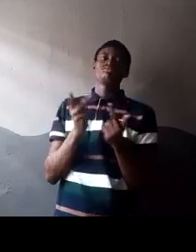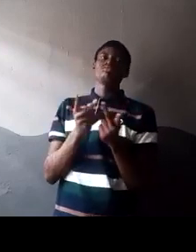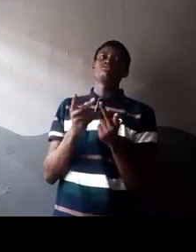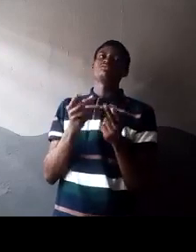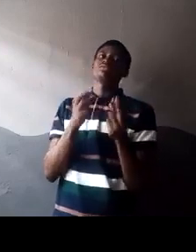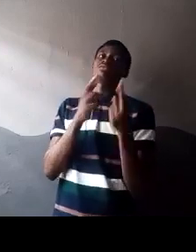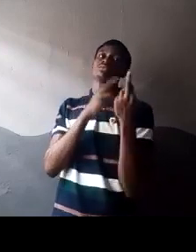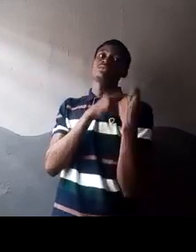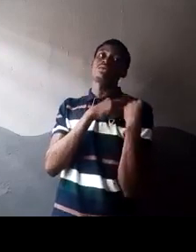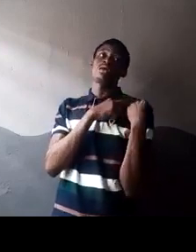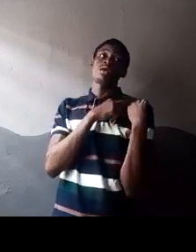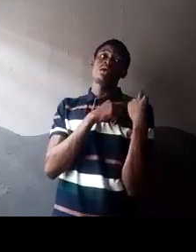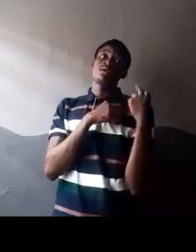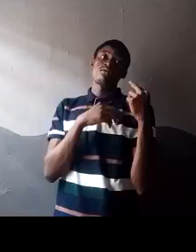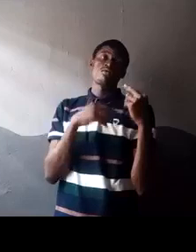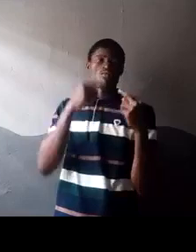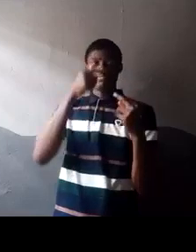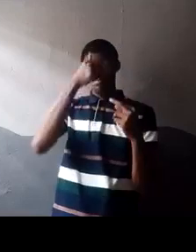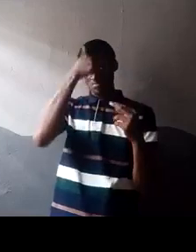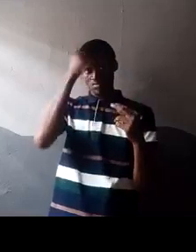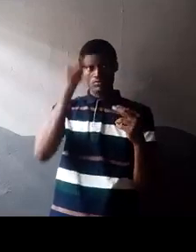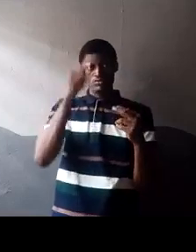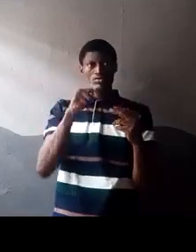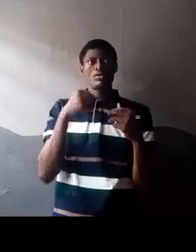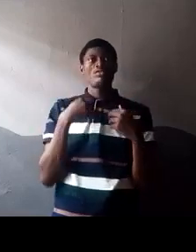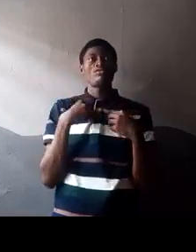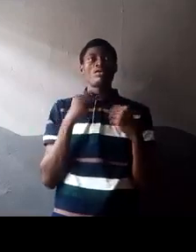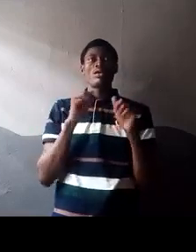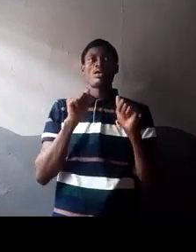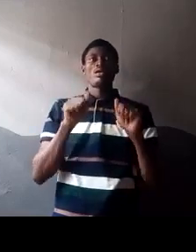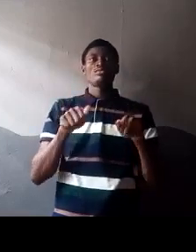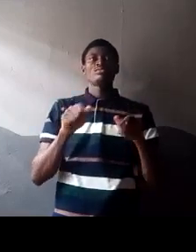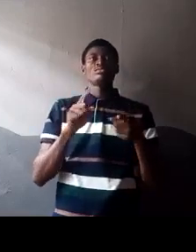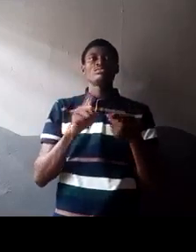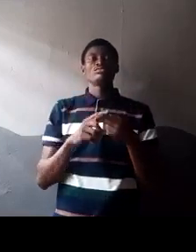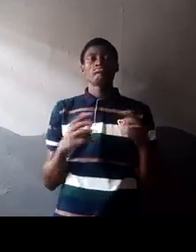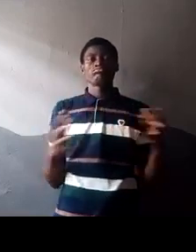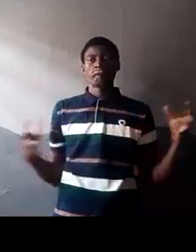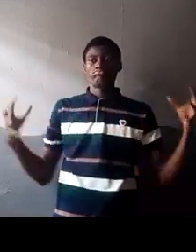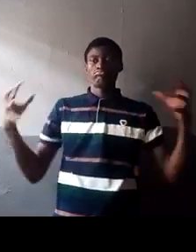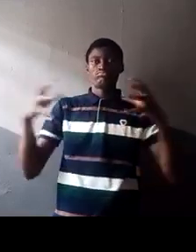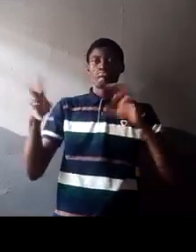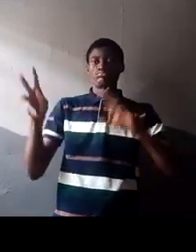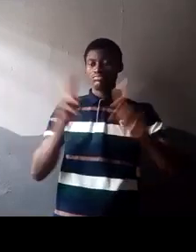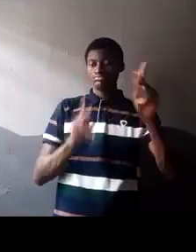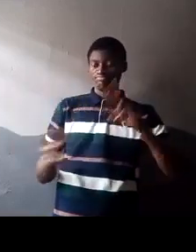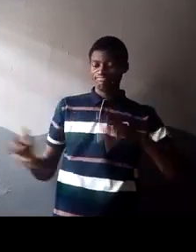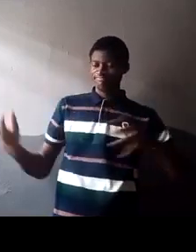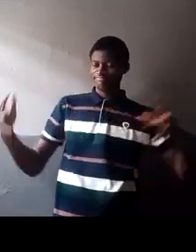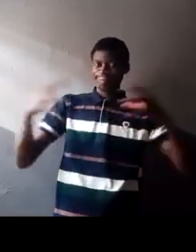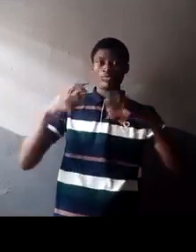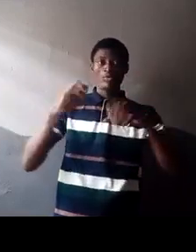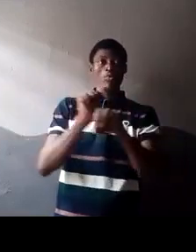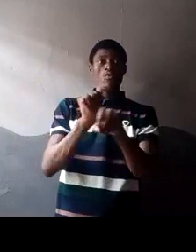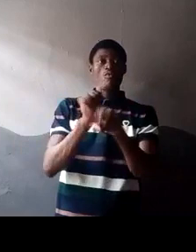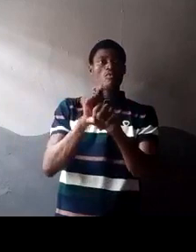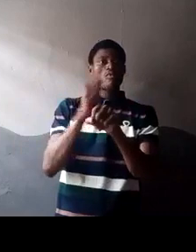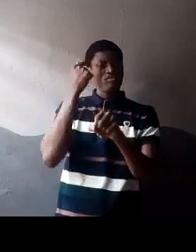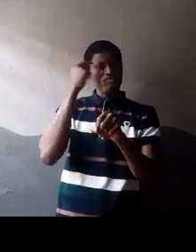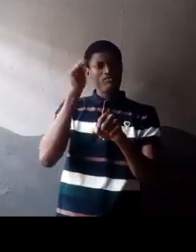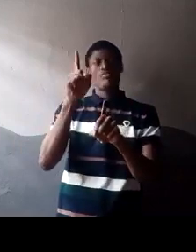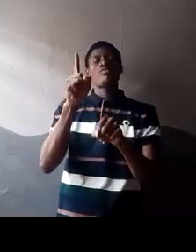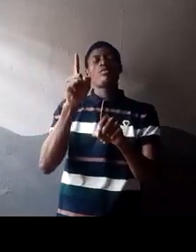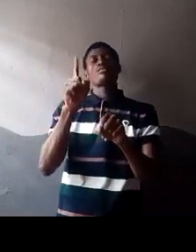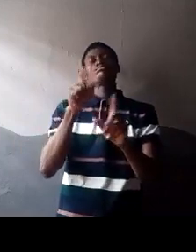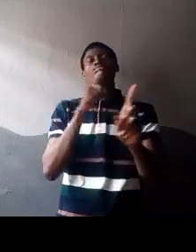that ability to get people together and help them to work for a common good. This is where you have enough